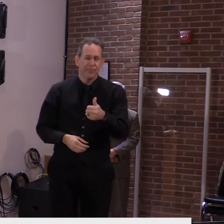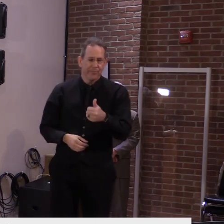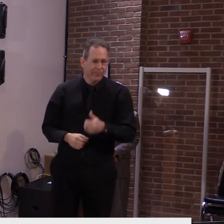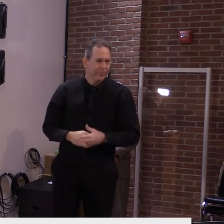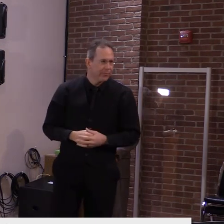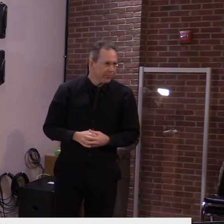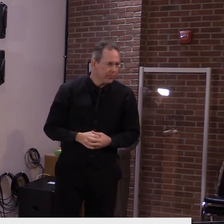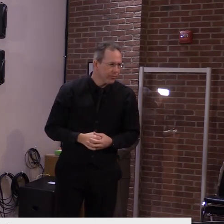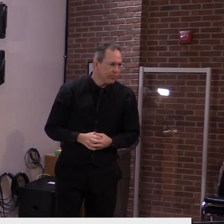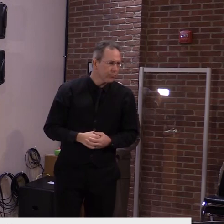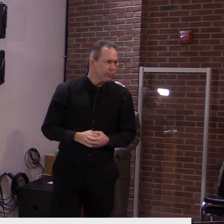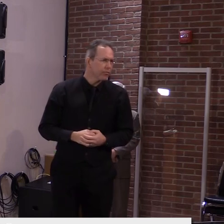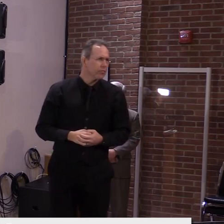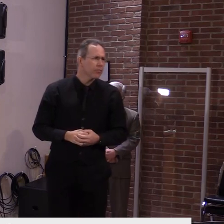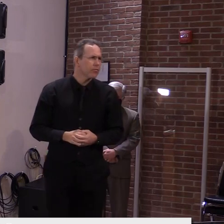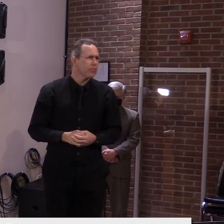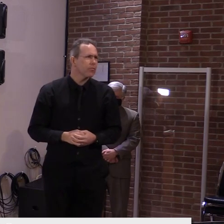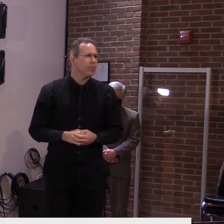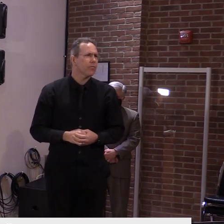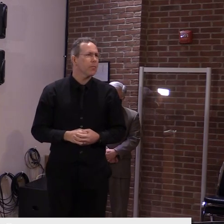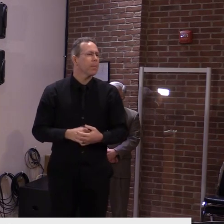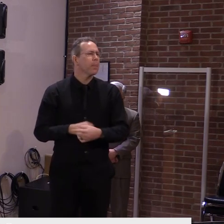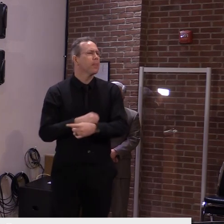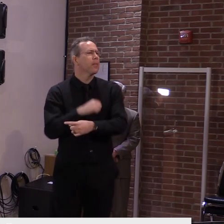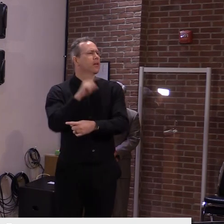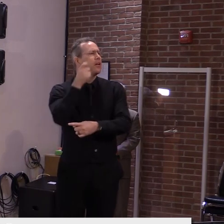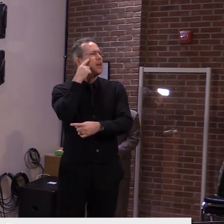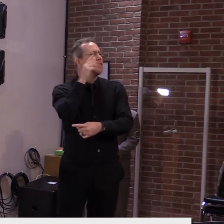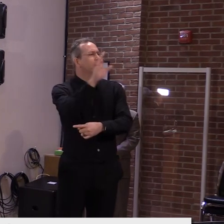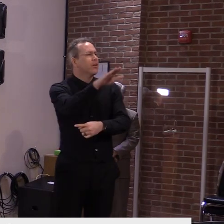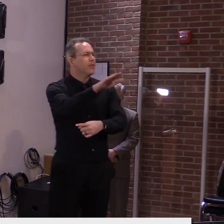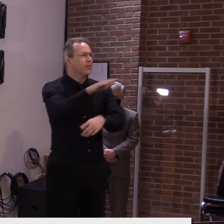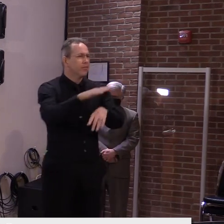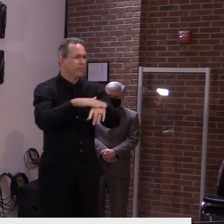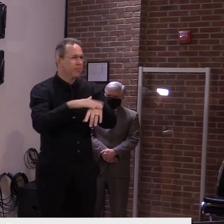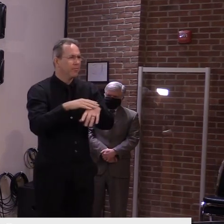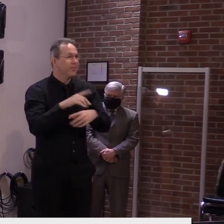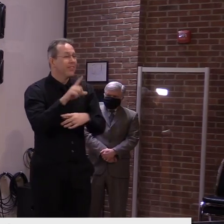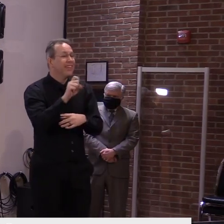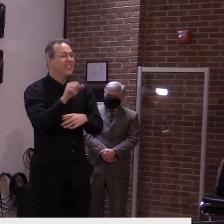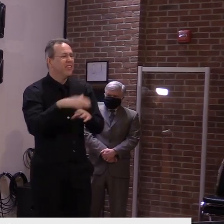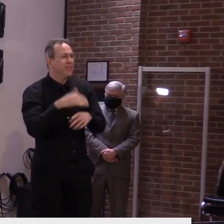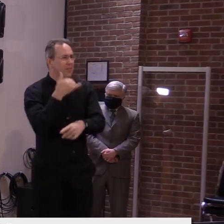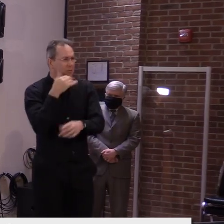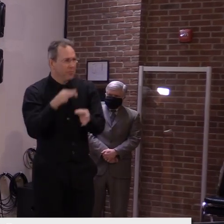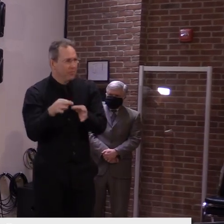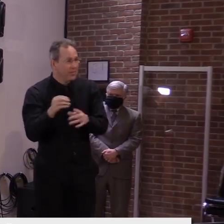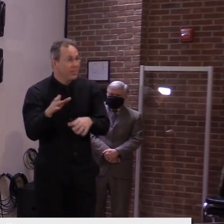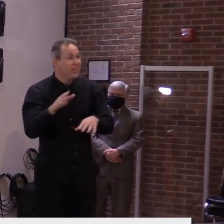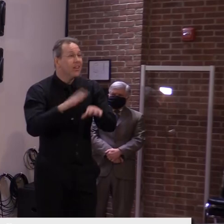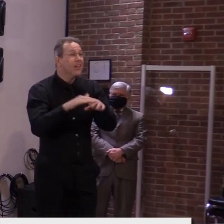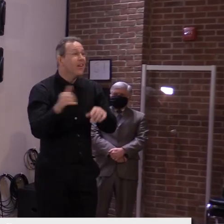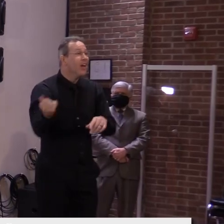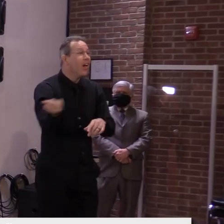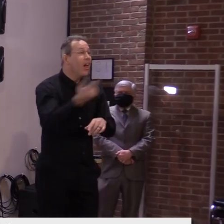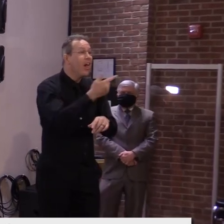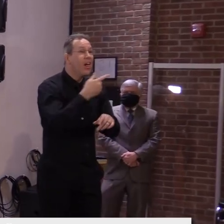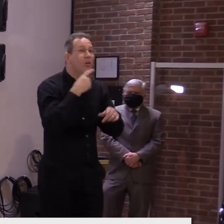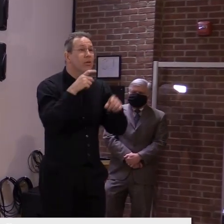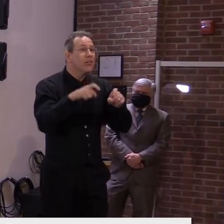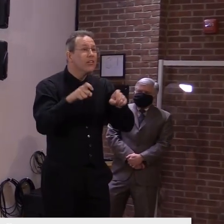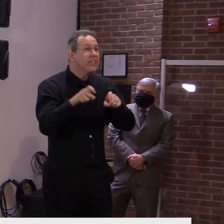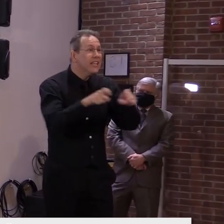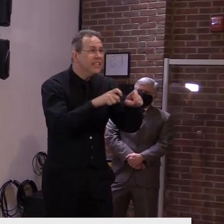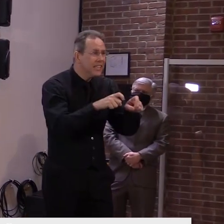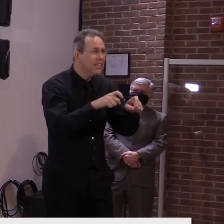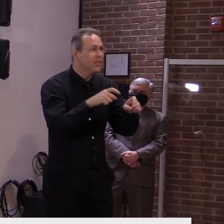Again, Lisa, I just want to thank everyone in terms of our testing ability, the health department and others